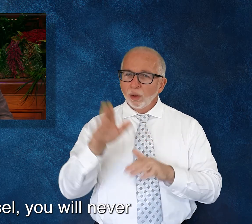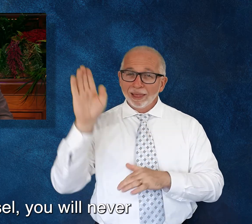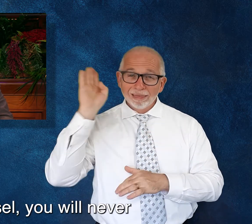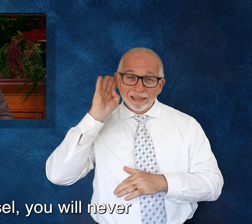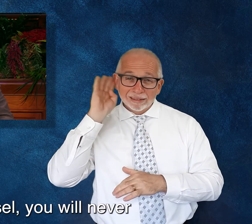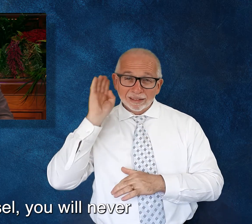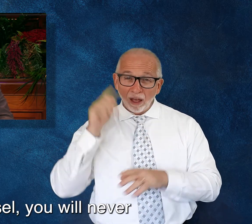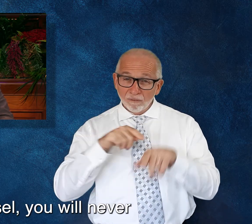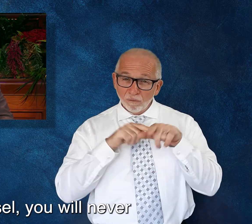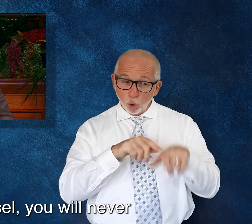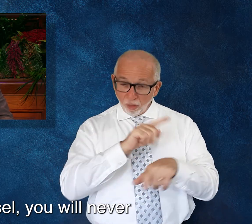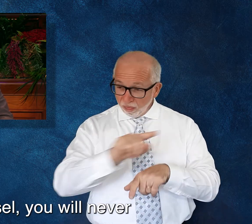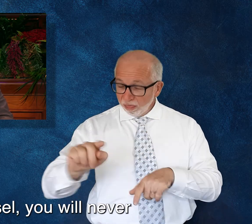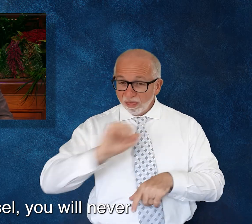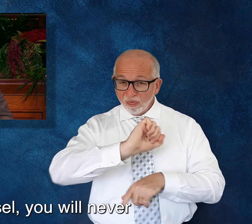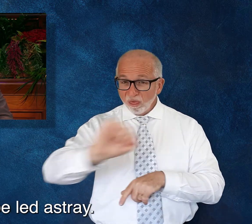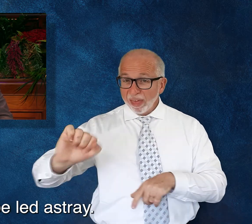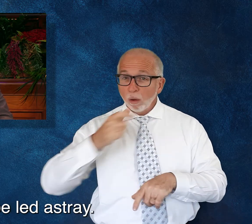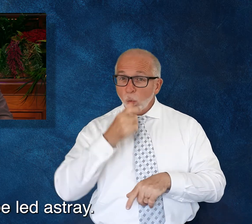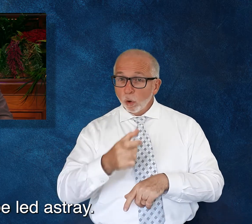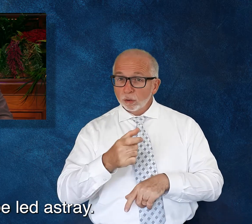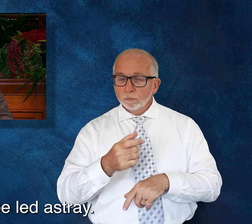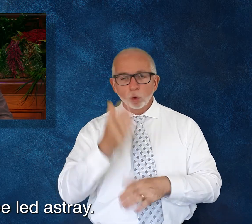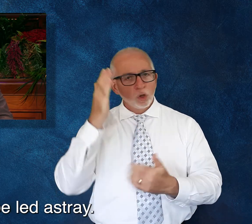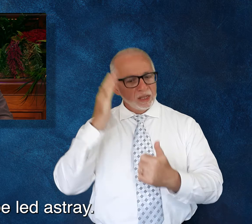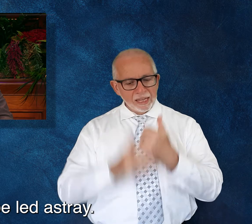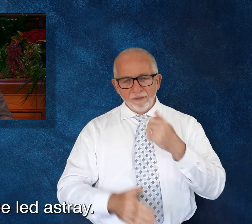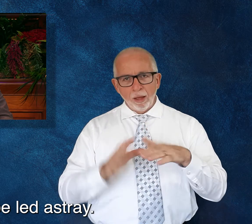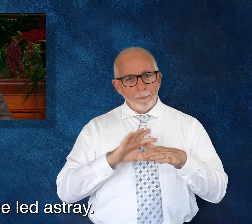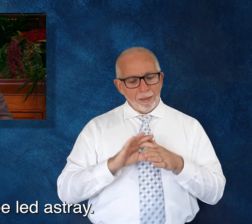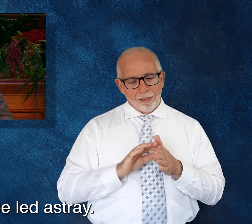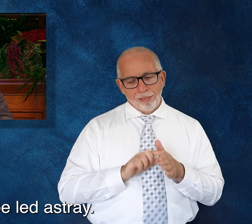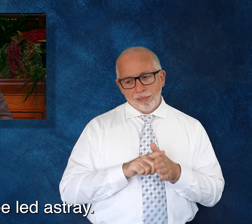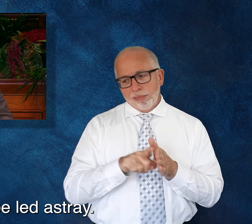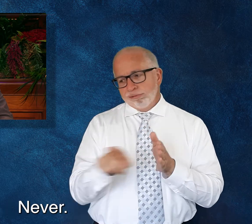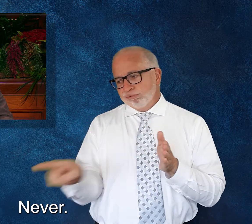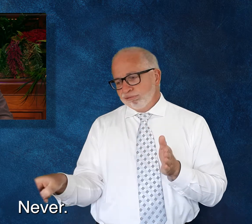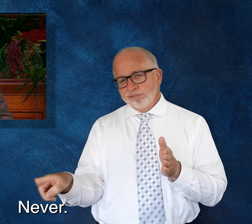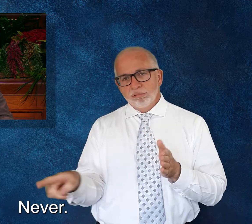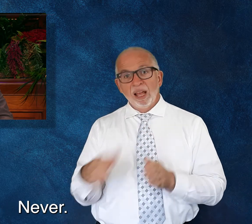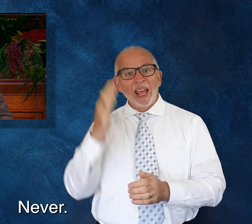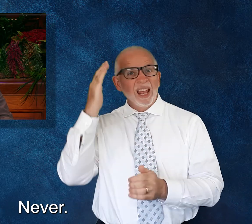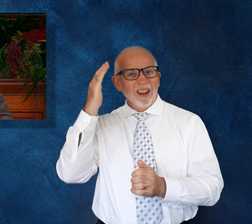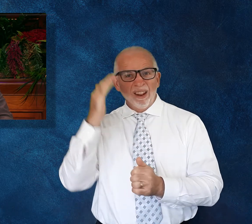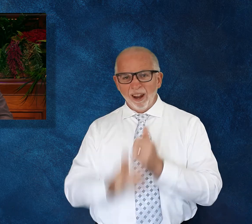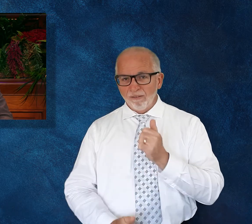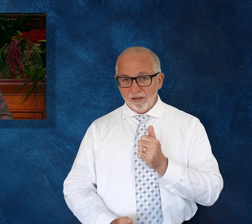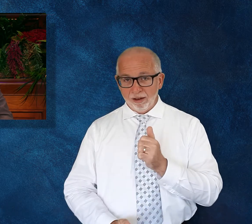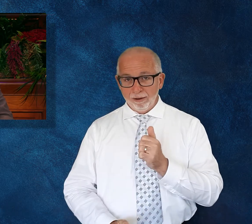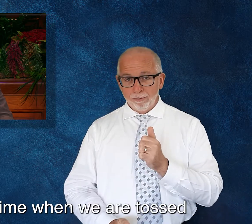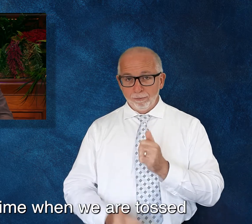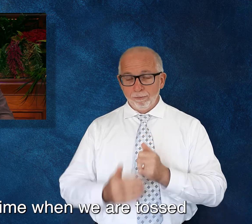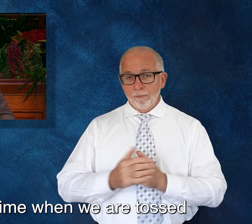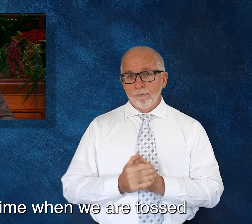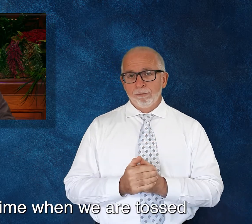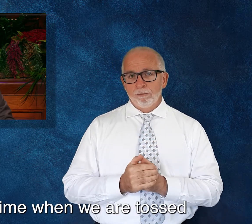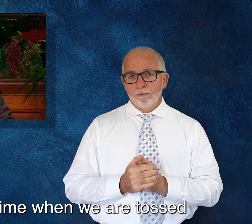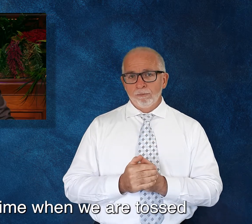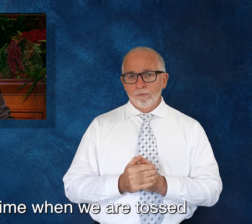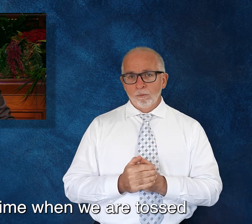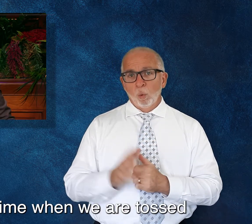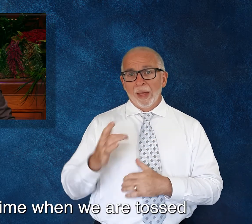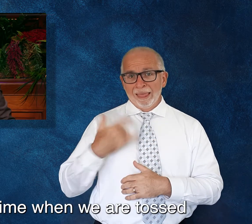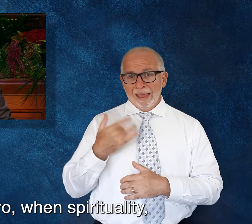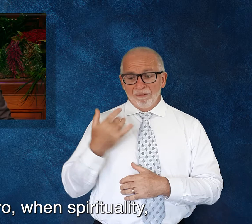their counsel, you will never be led astray. Never. We live in a